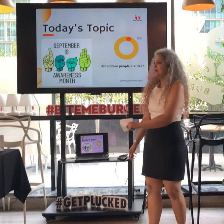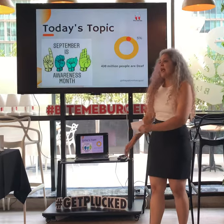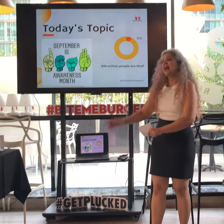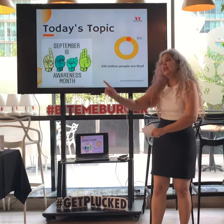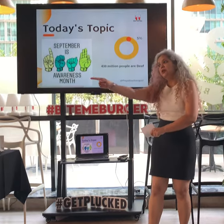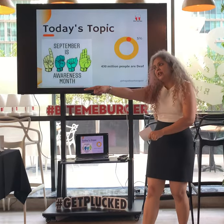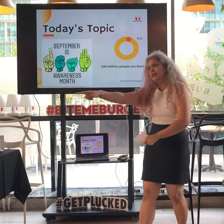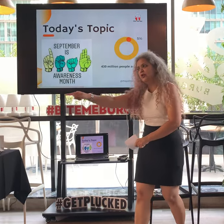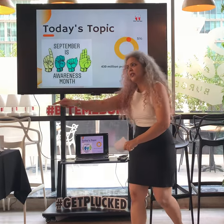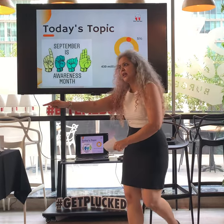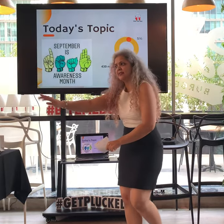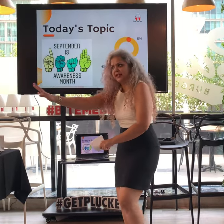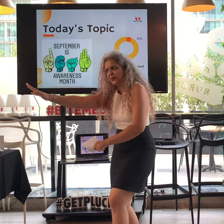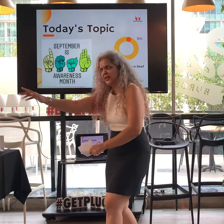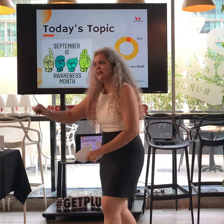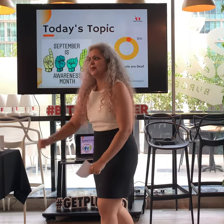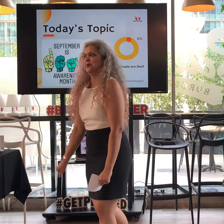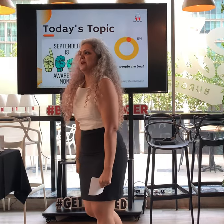I knew he would know the answer. That's why I didn't come to it.